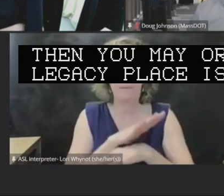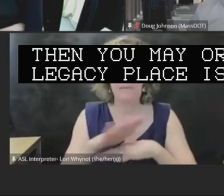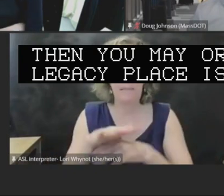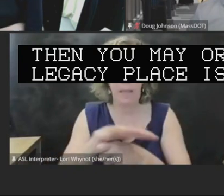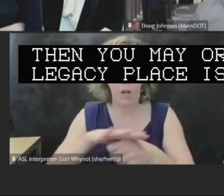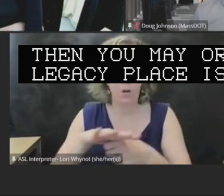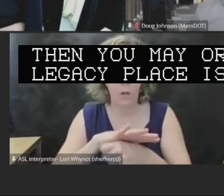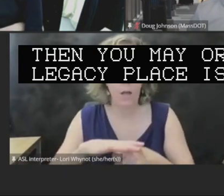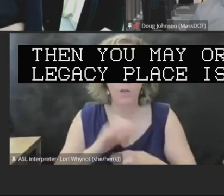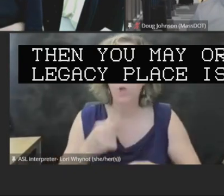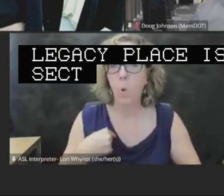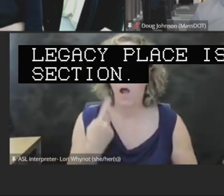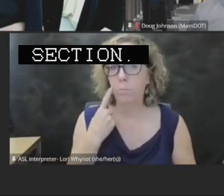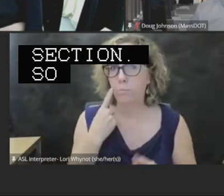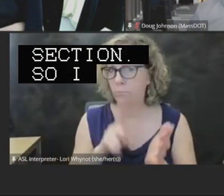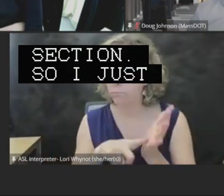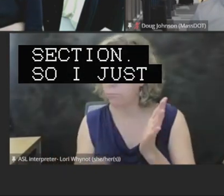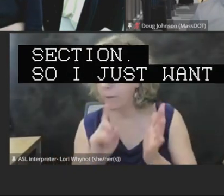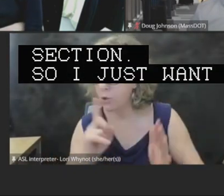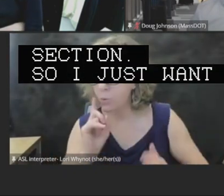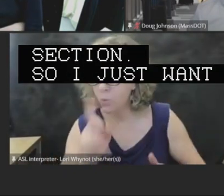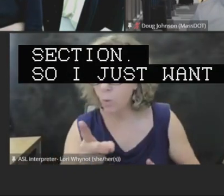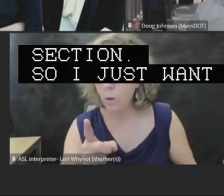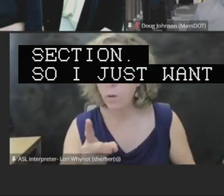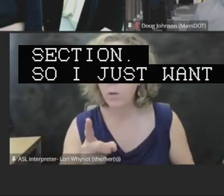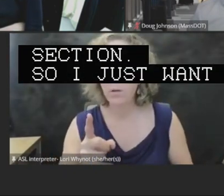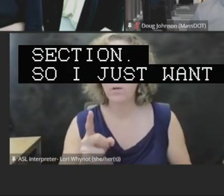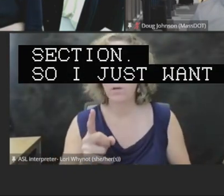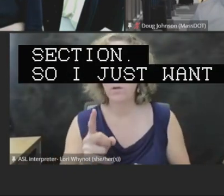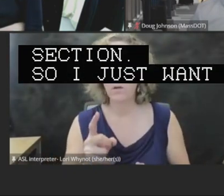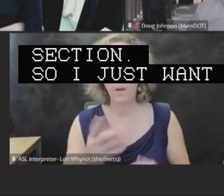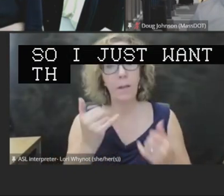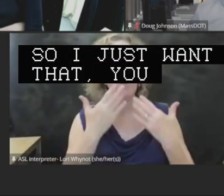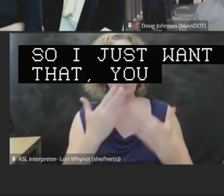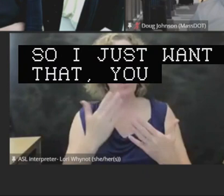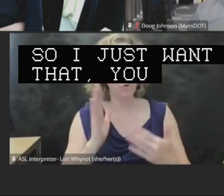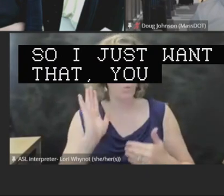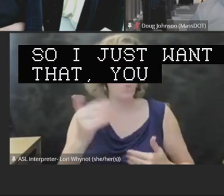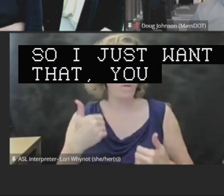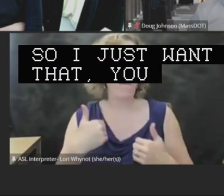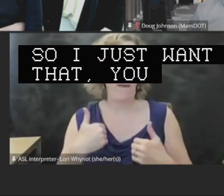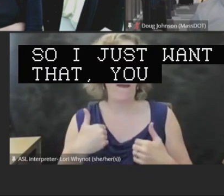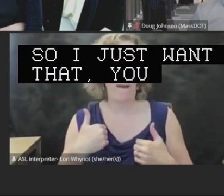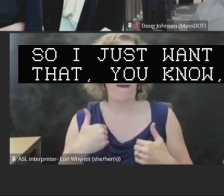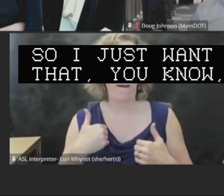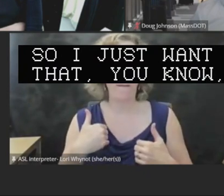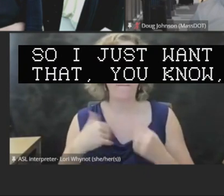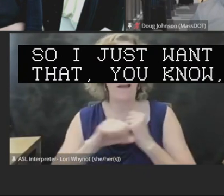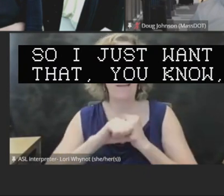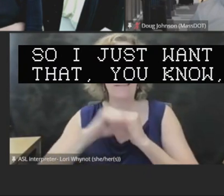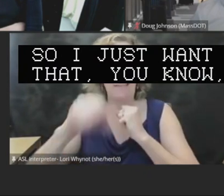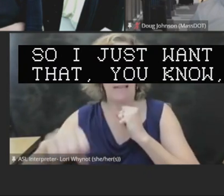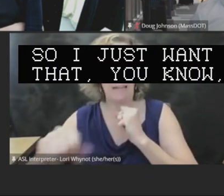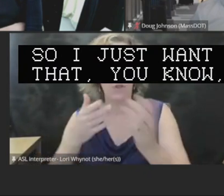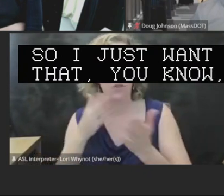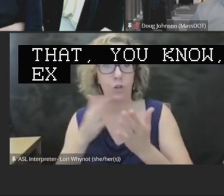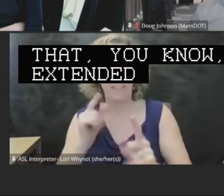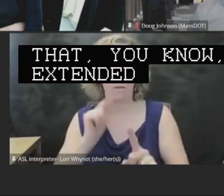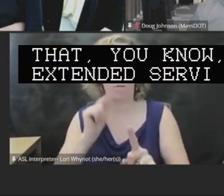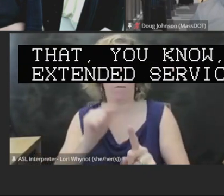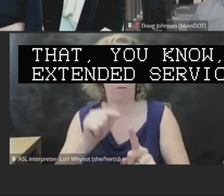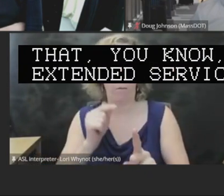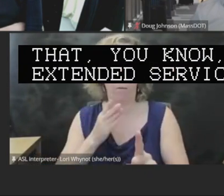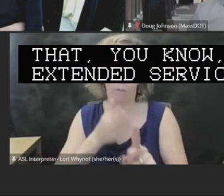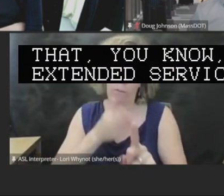I just want to make sure that, you know, it's good that there's going to be extended service to Legacy Place. It's a big